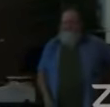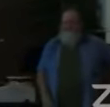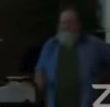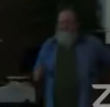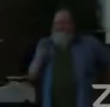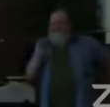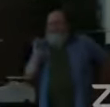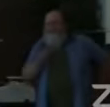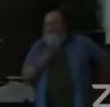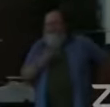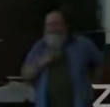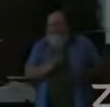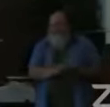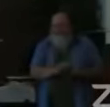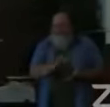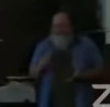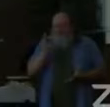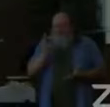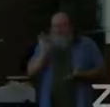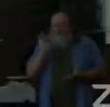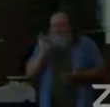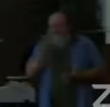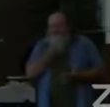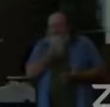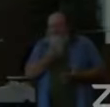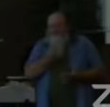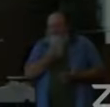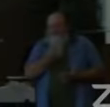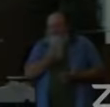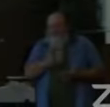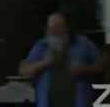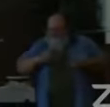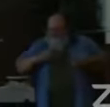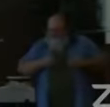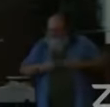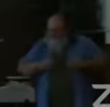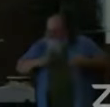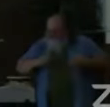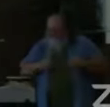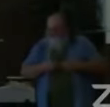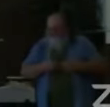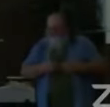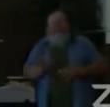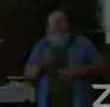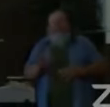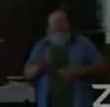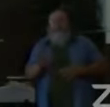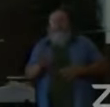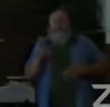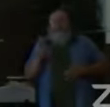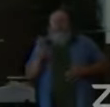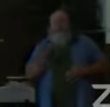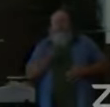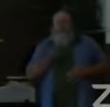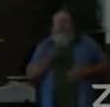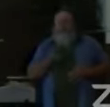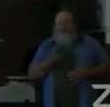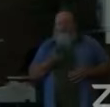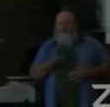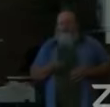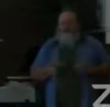We glory in our sufferings. In other words, we rejoice or celebrate or we